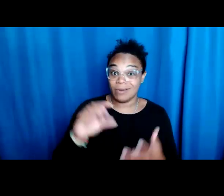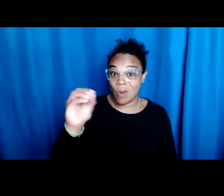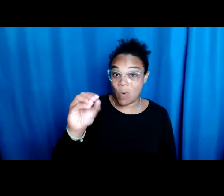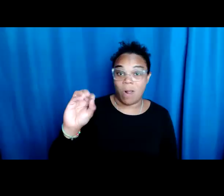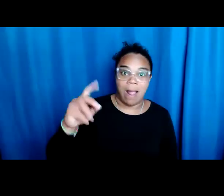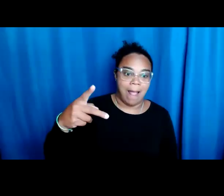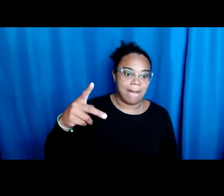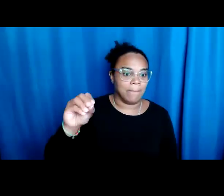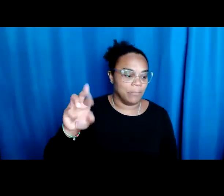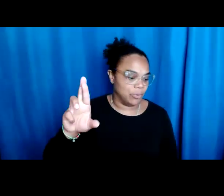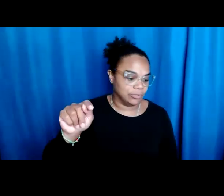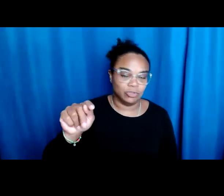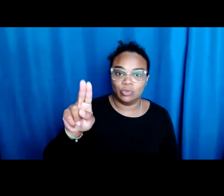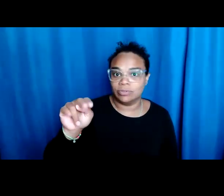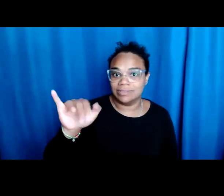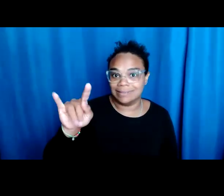assess your